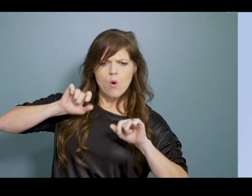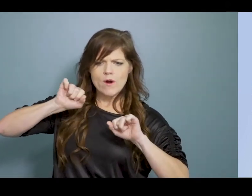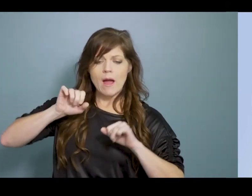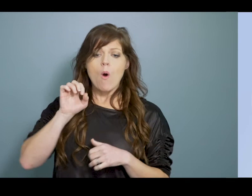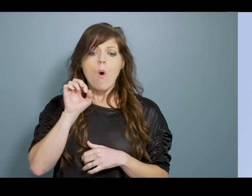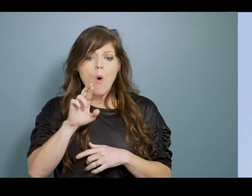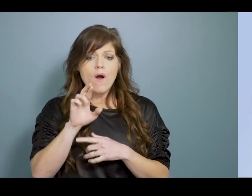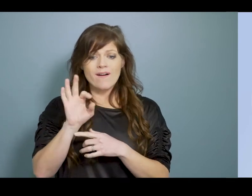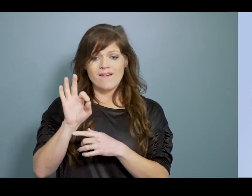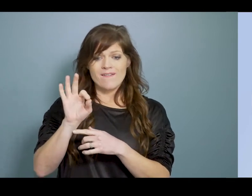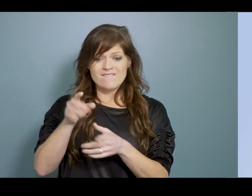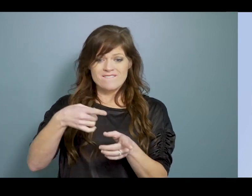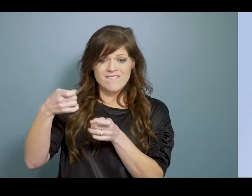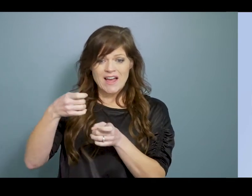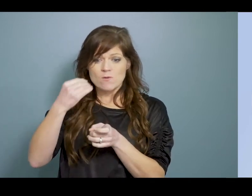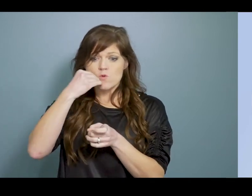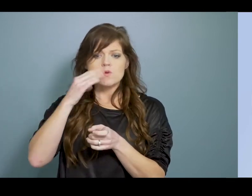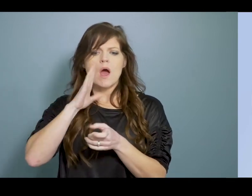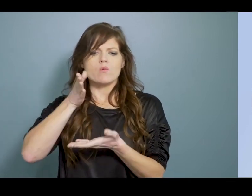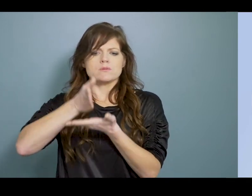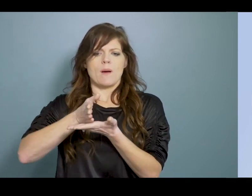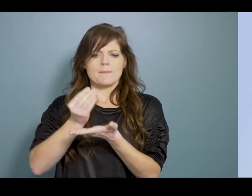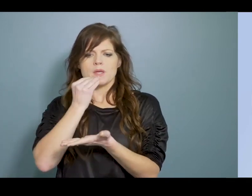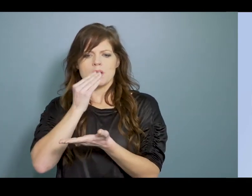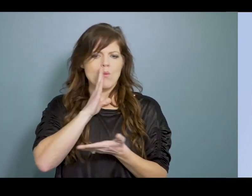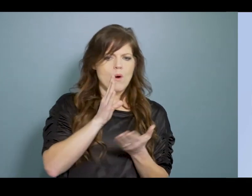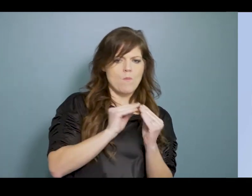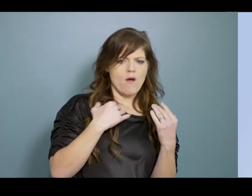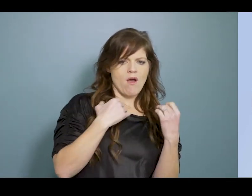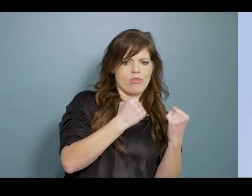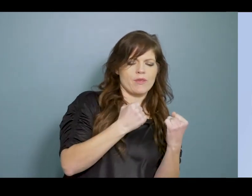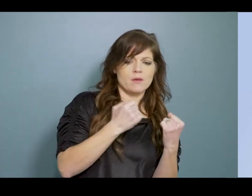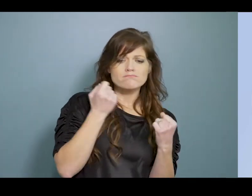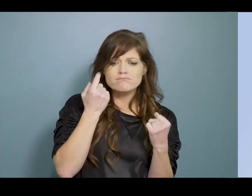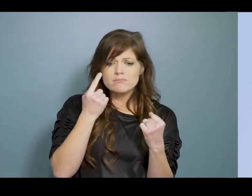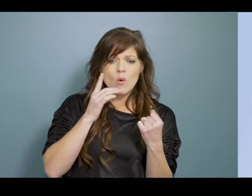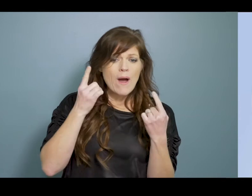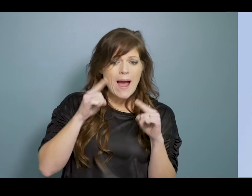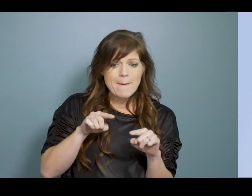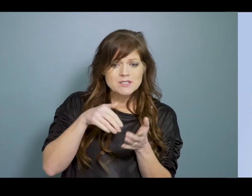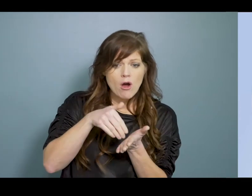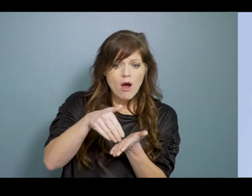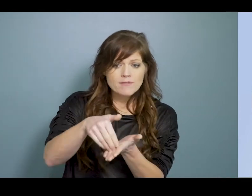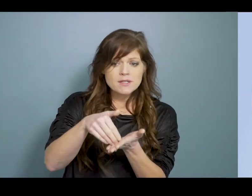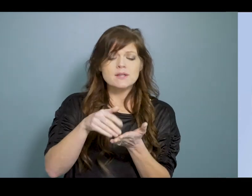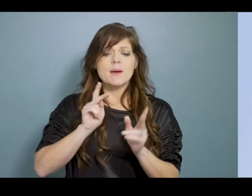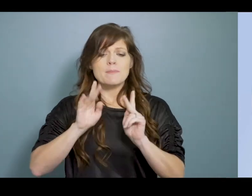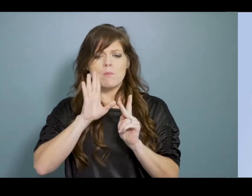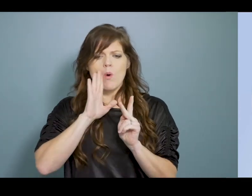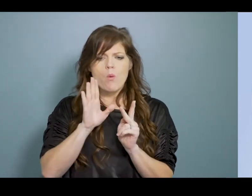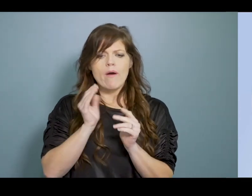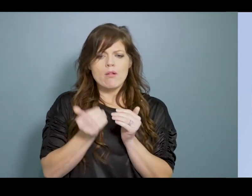those big changes are great. And if you can maintain them, wonderful. What we often find is that